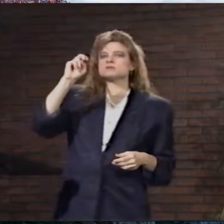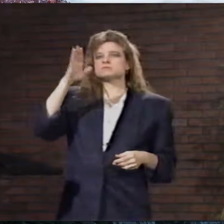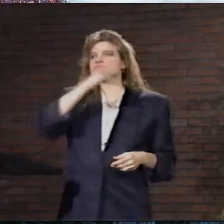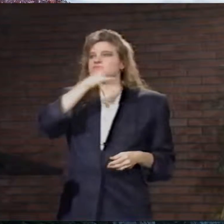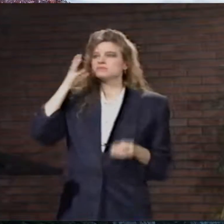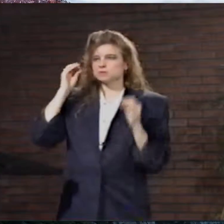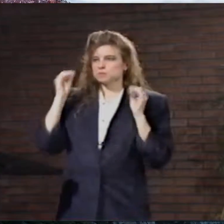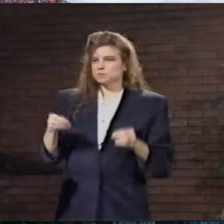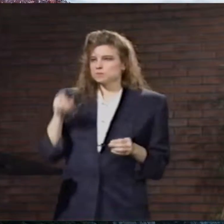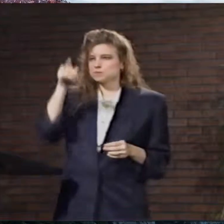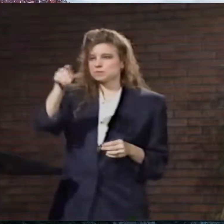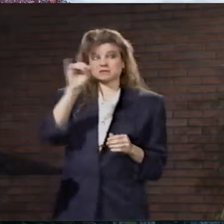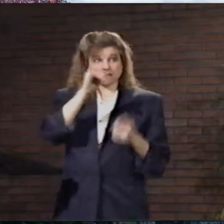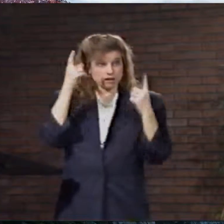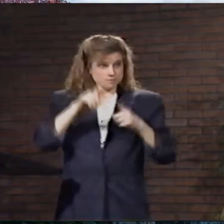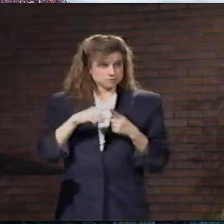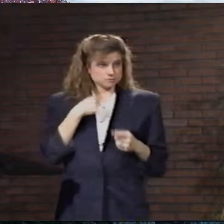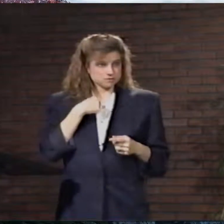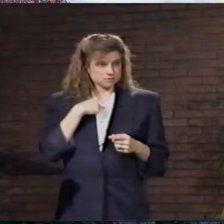RID has a certification.